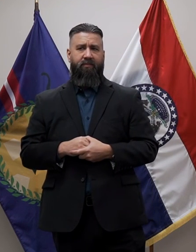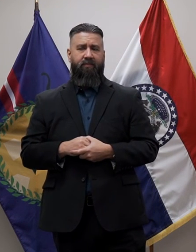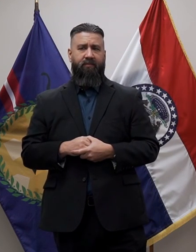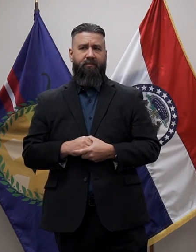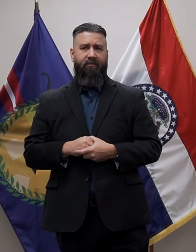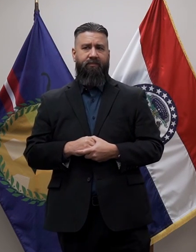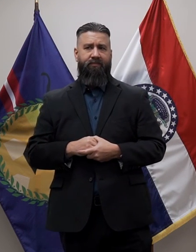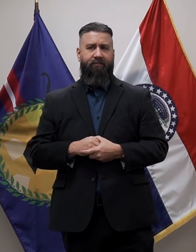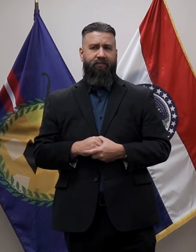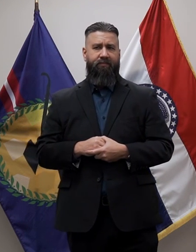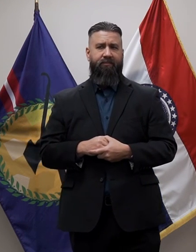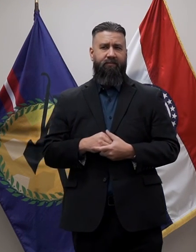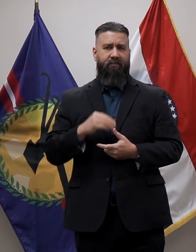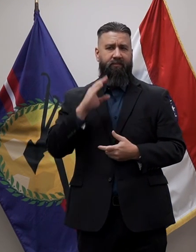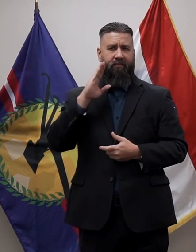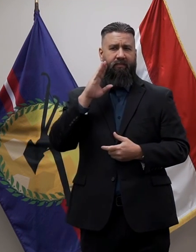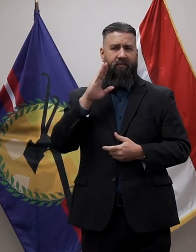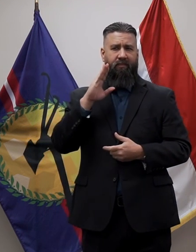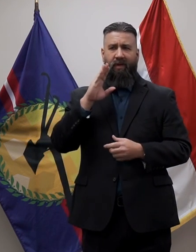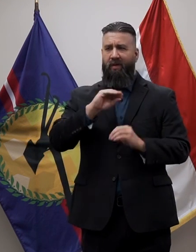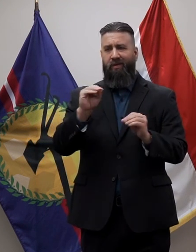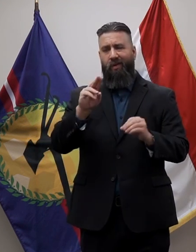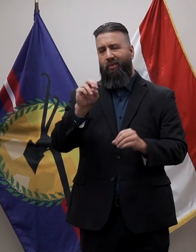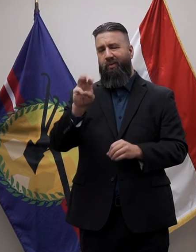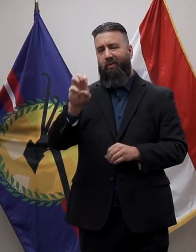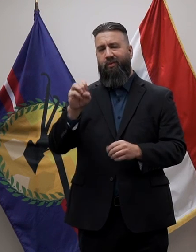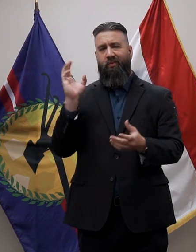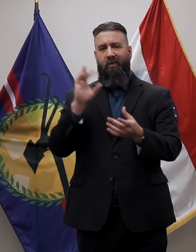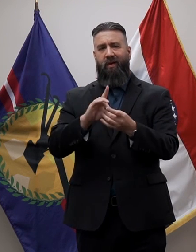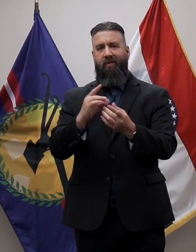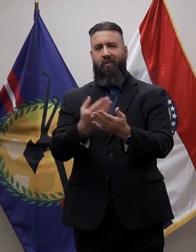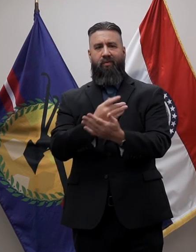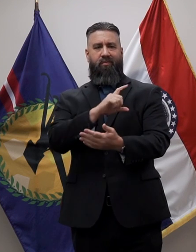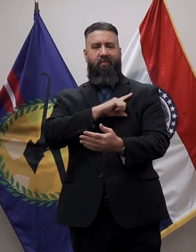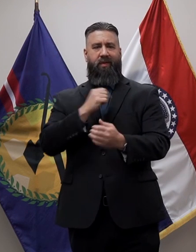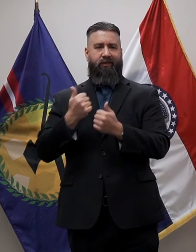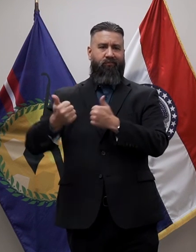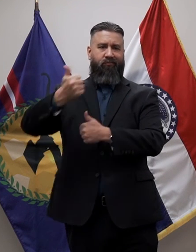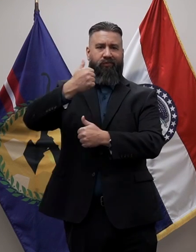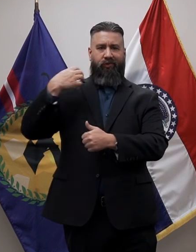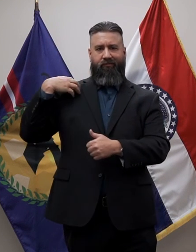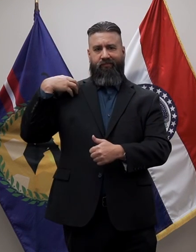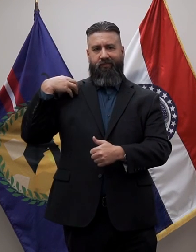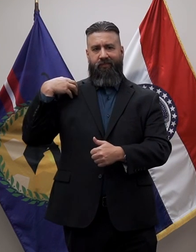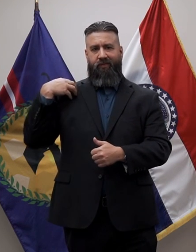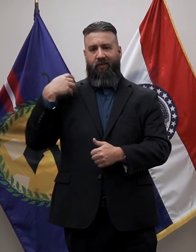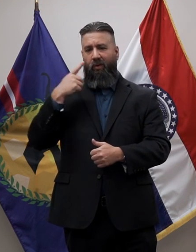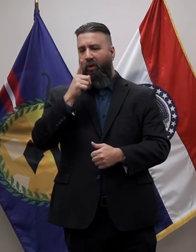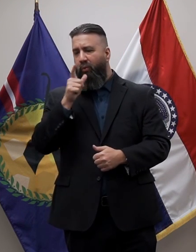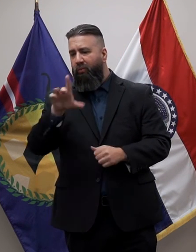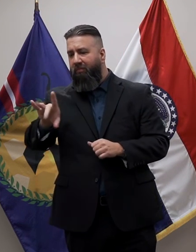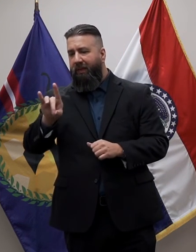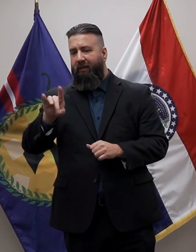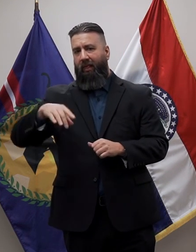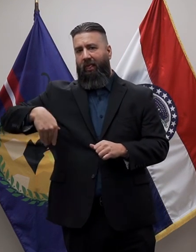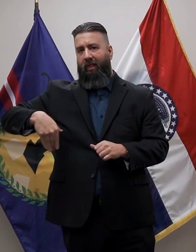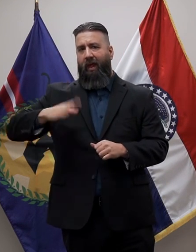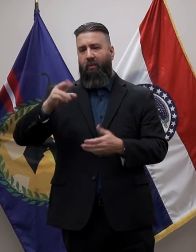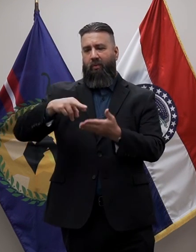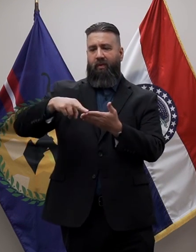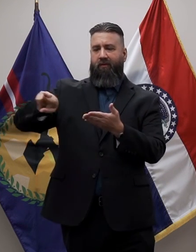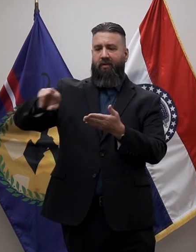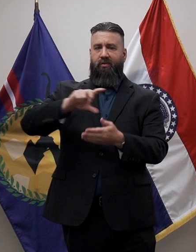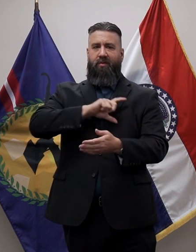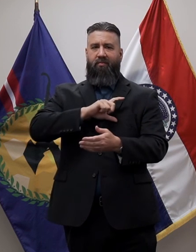soon? Any timeline? No news on the new police chief or the selection of a new police chief. I would refer you to the